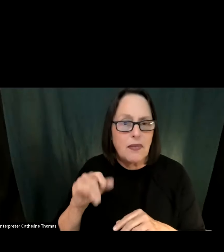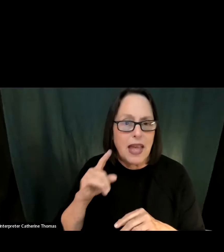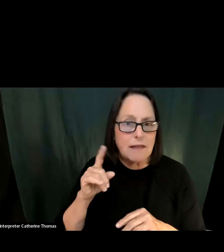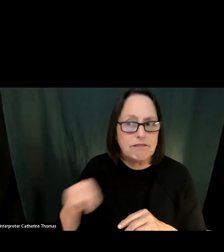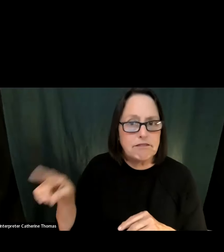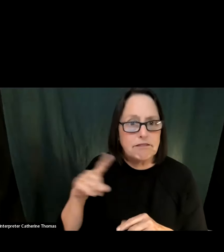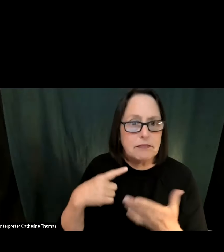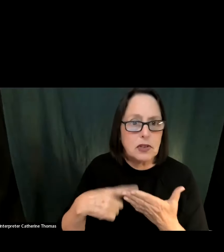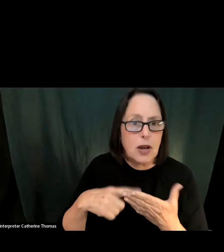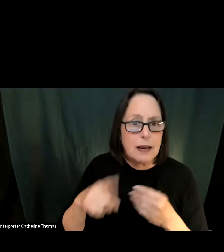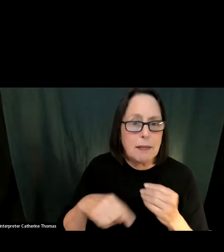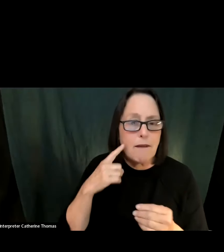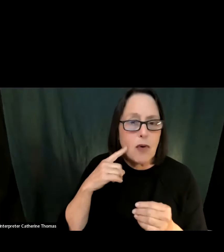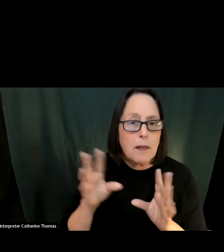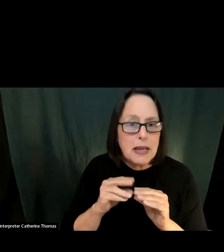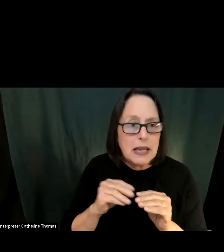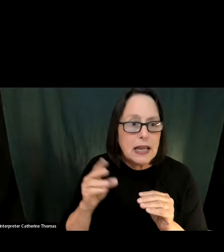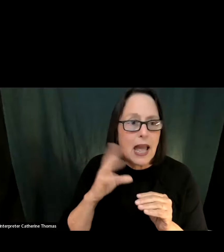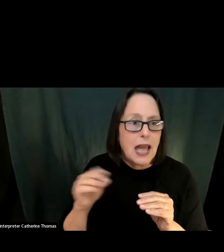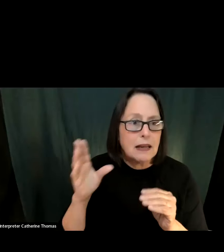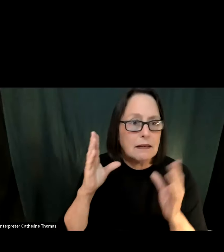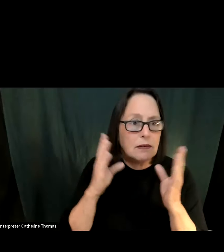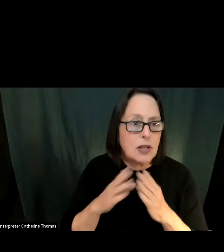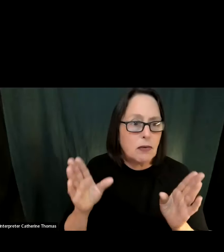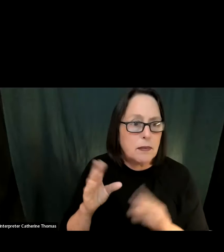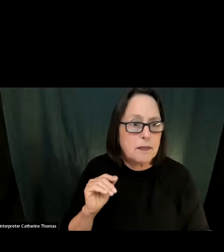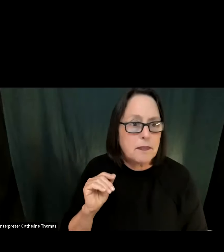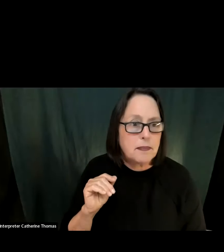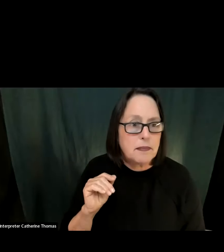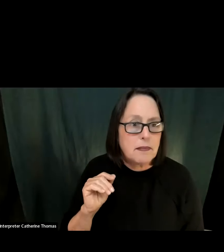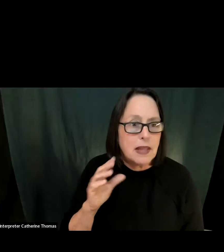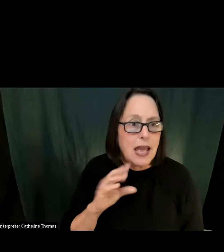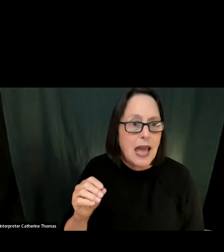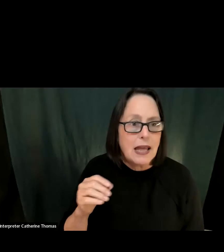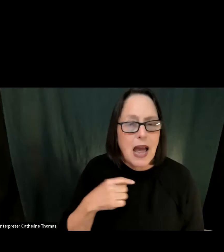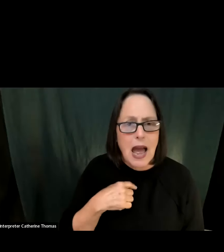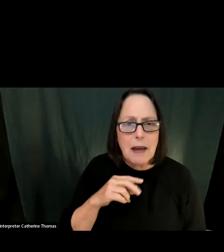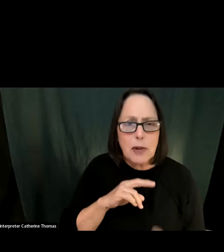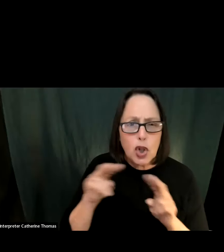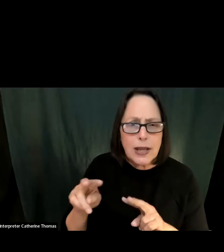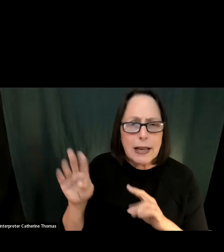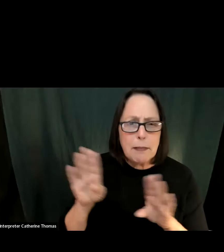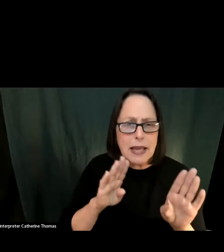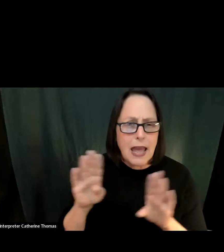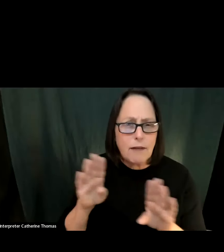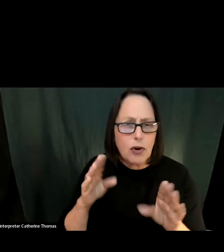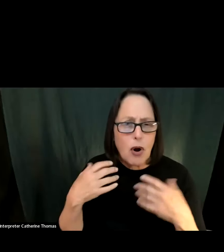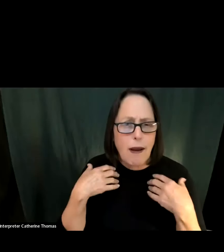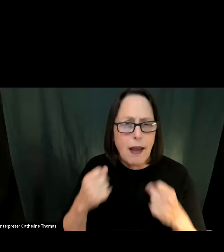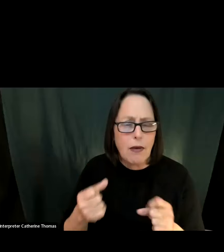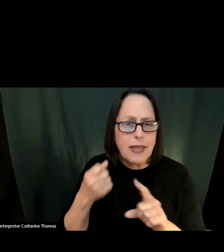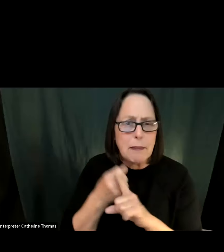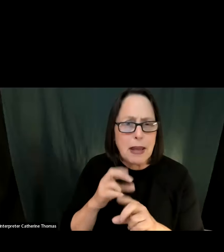to for the meeting and just at large. And I'm looking at the behavioral health impact report for